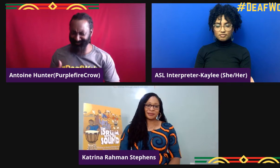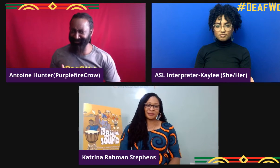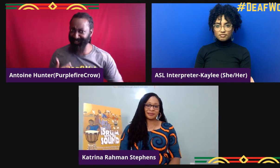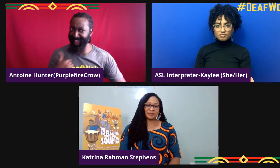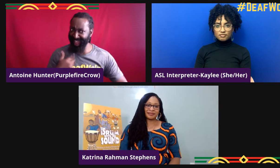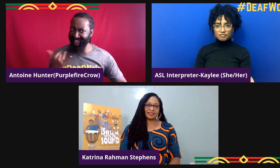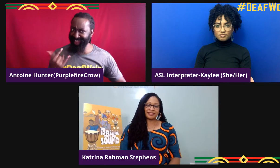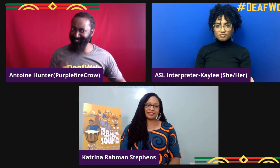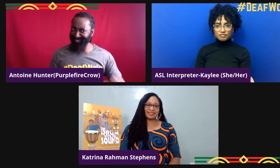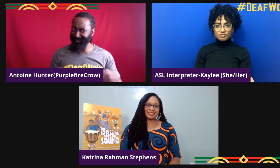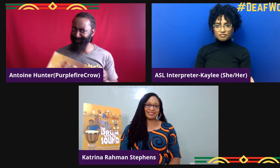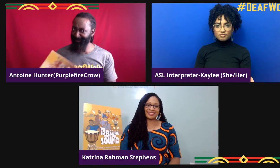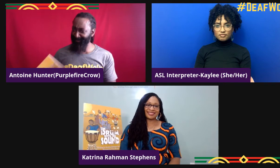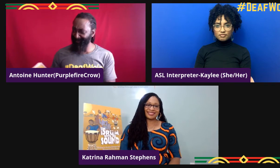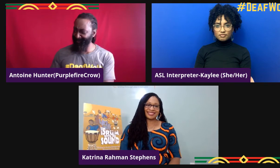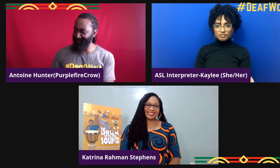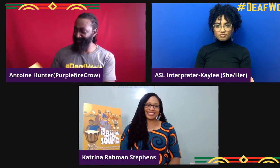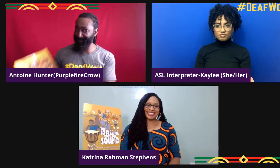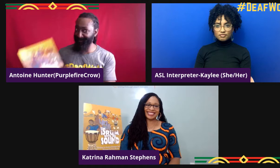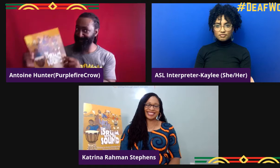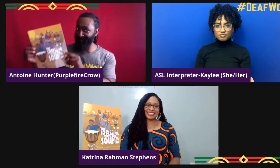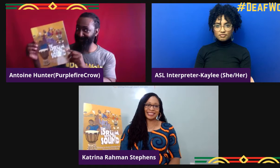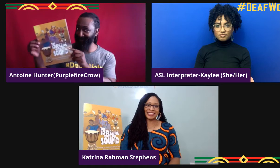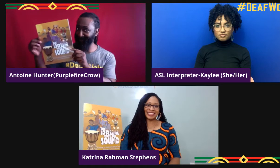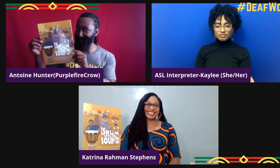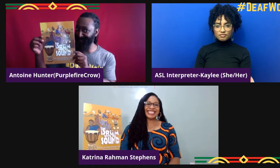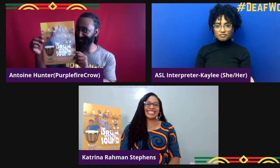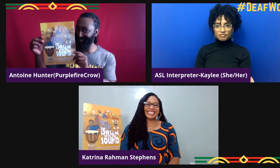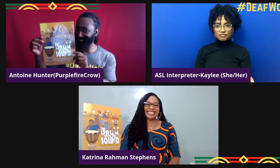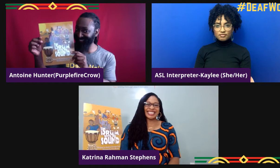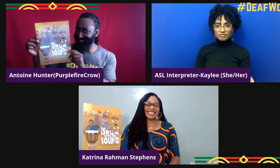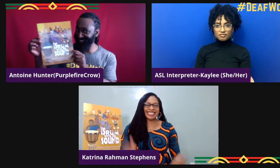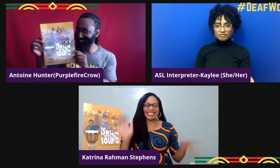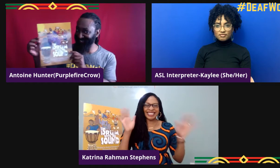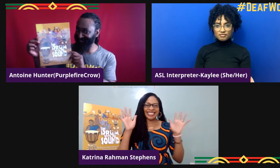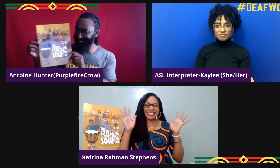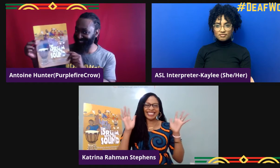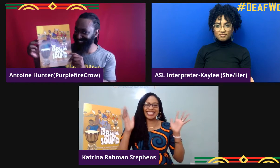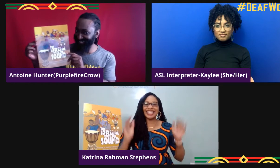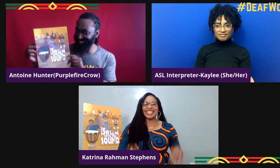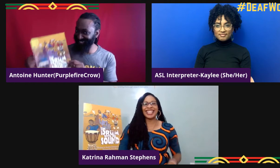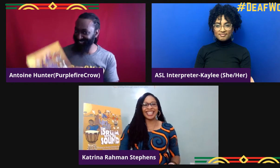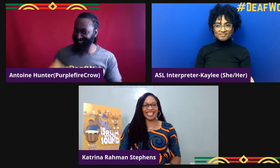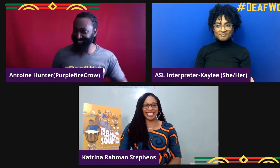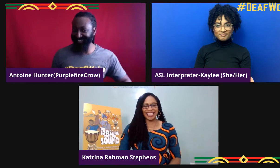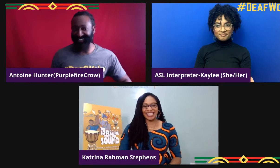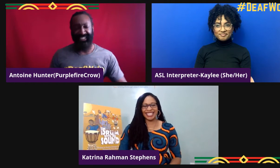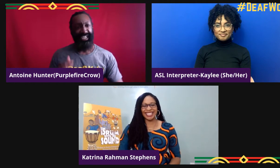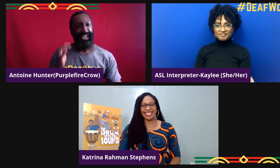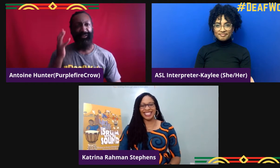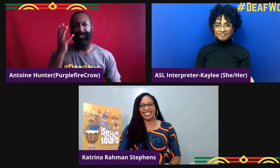I used your book, and I have it. Look at this.